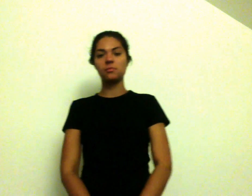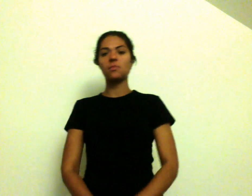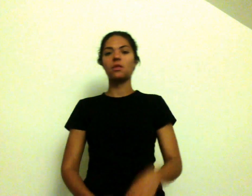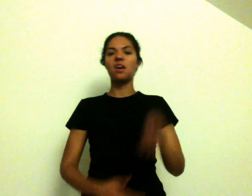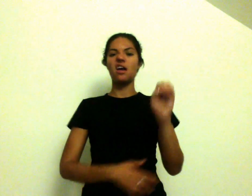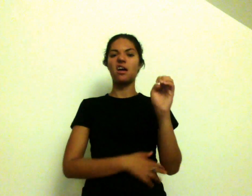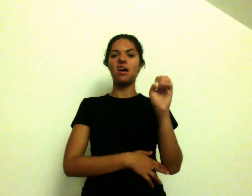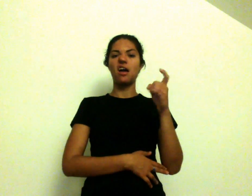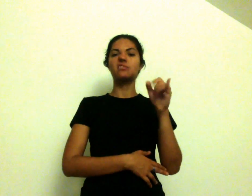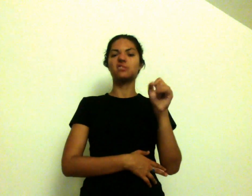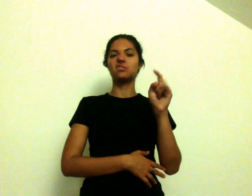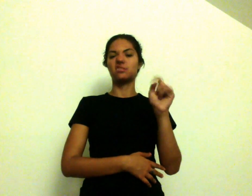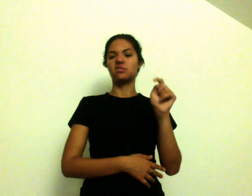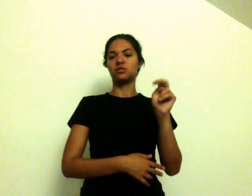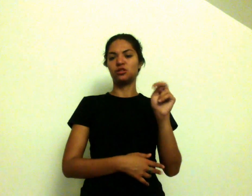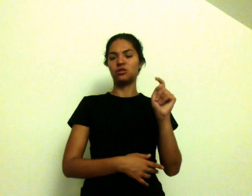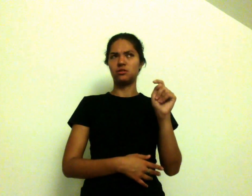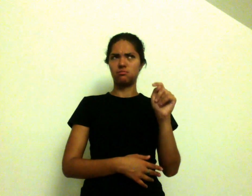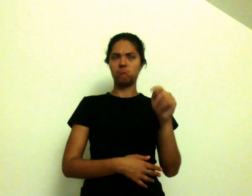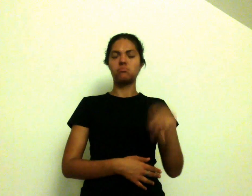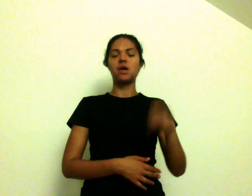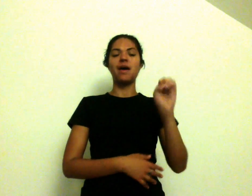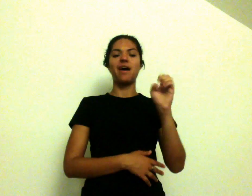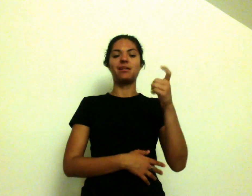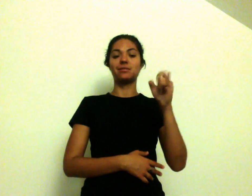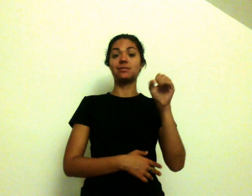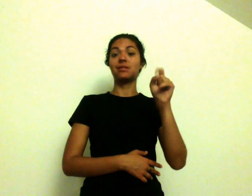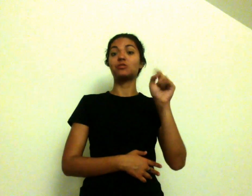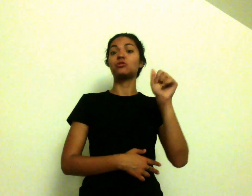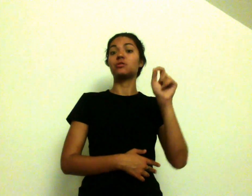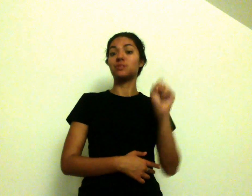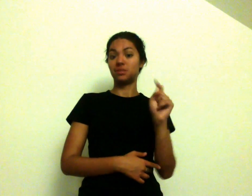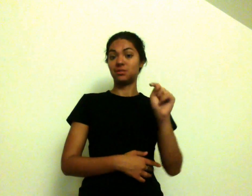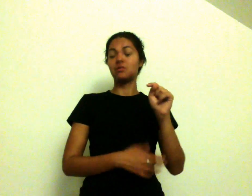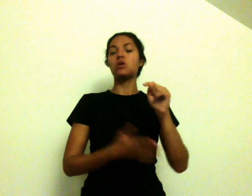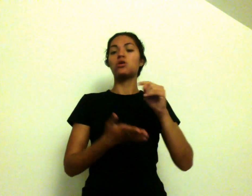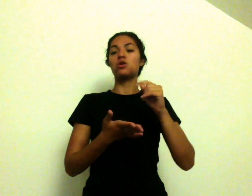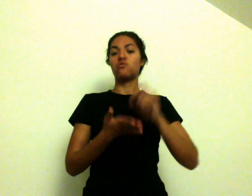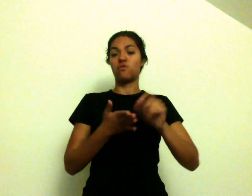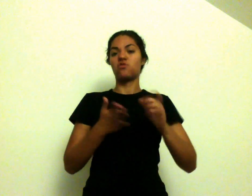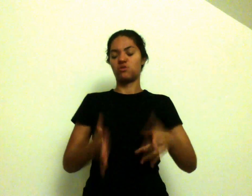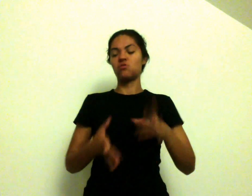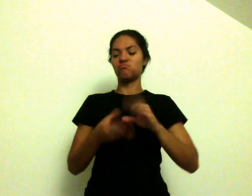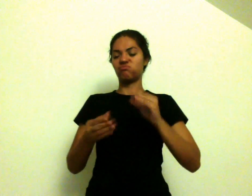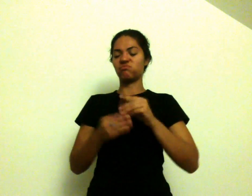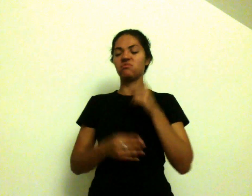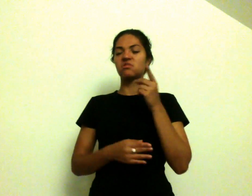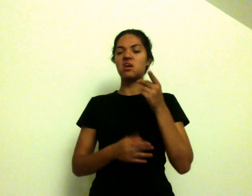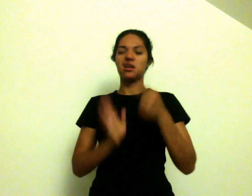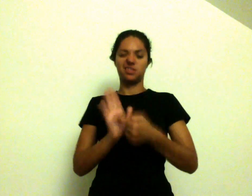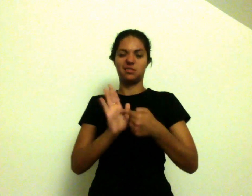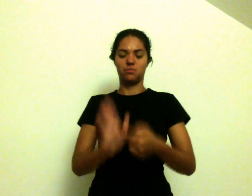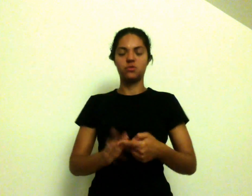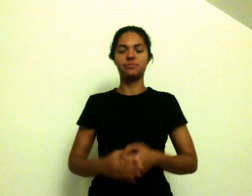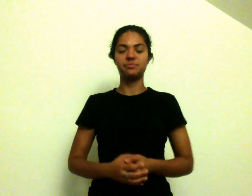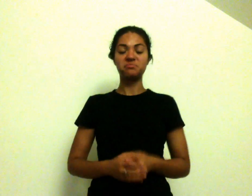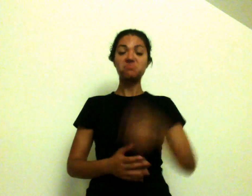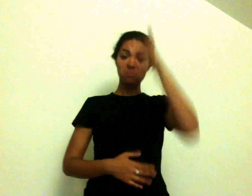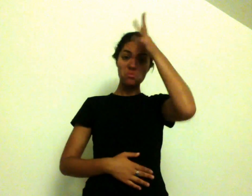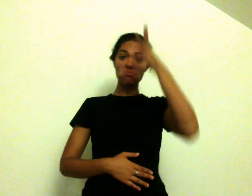diamonds. And he brings his wife in there for the first time, and she's nervous. So he's going about his business, and he tells her, why don't you visit the stores?